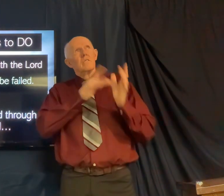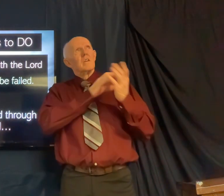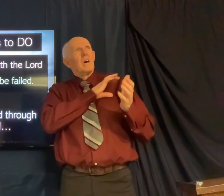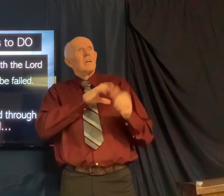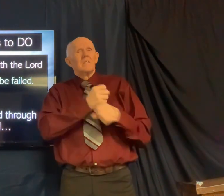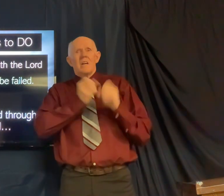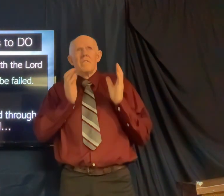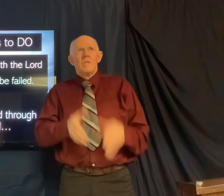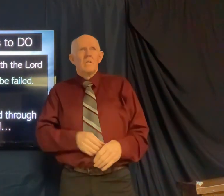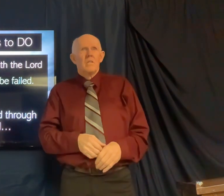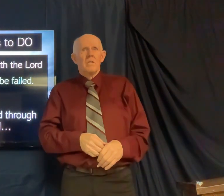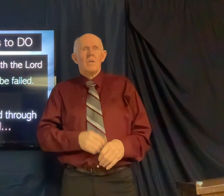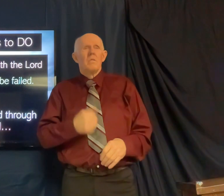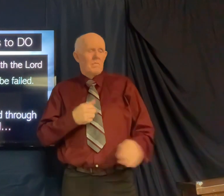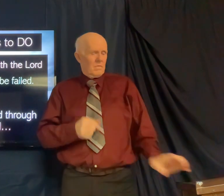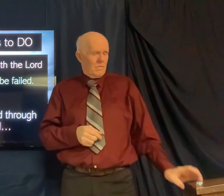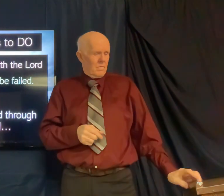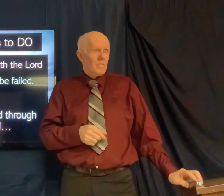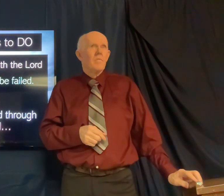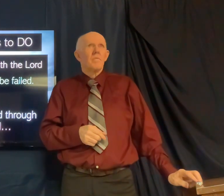through Jesus Christ.